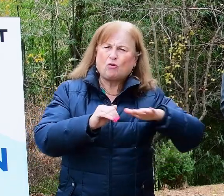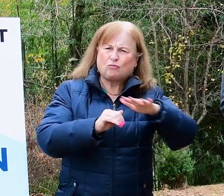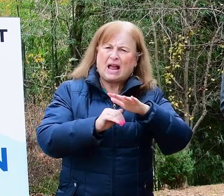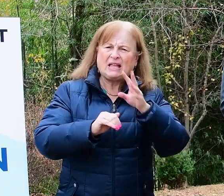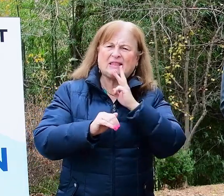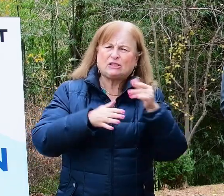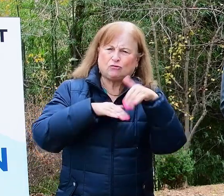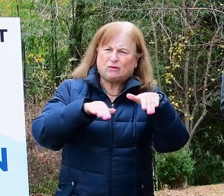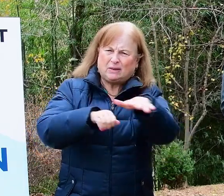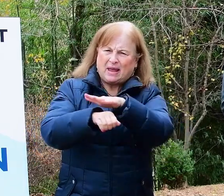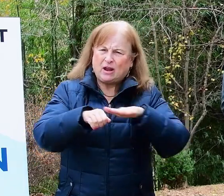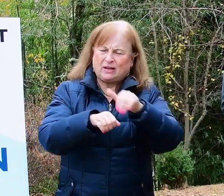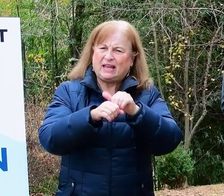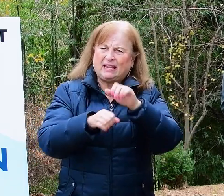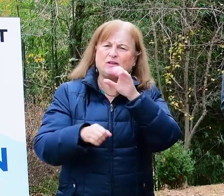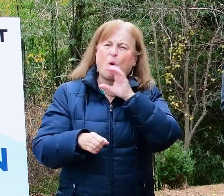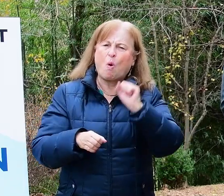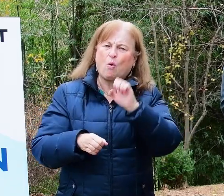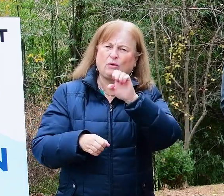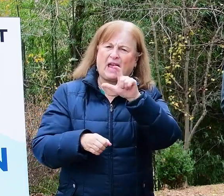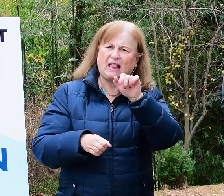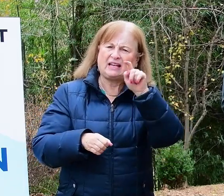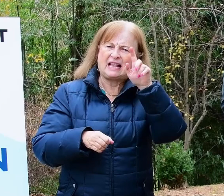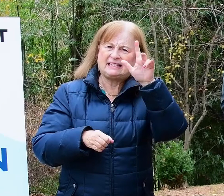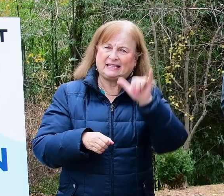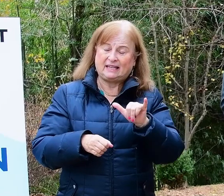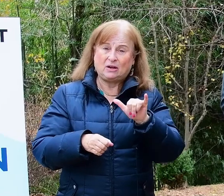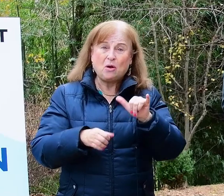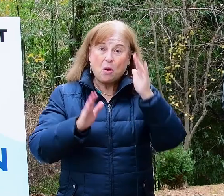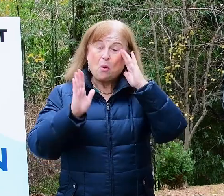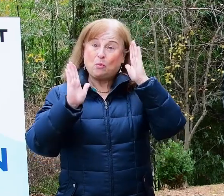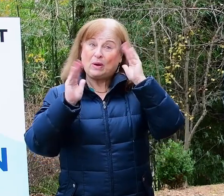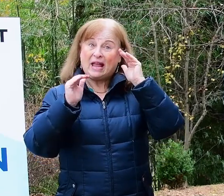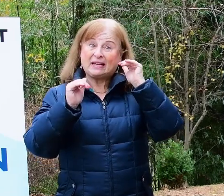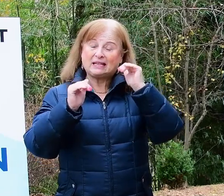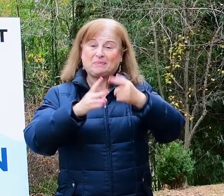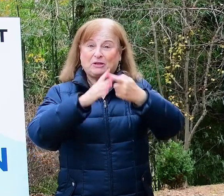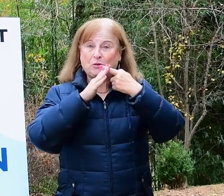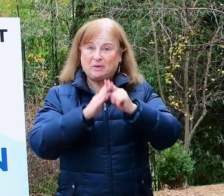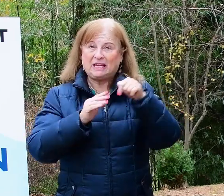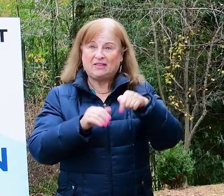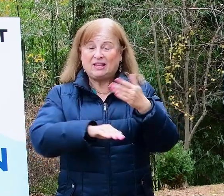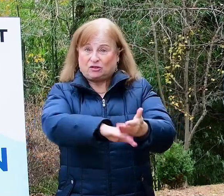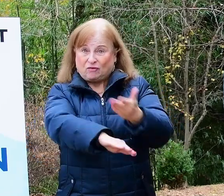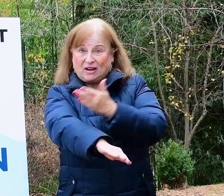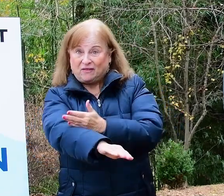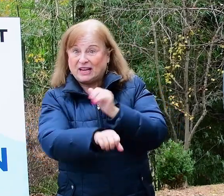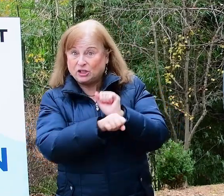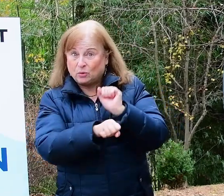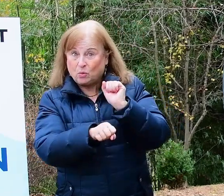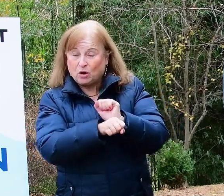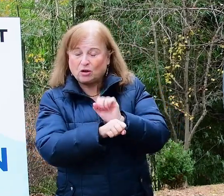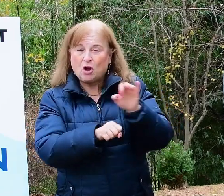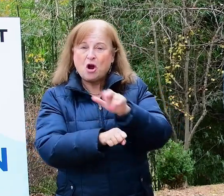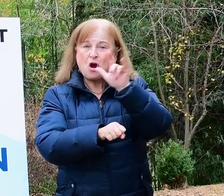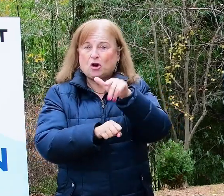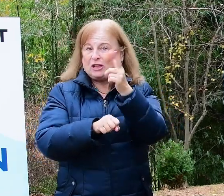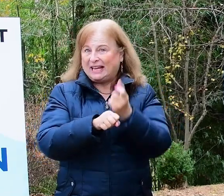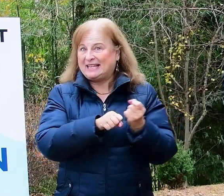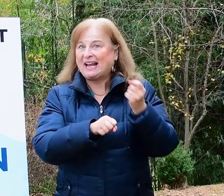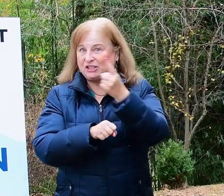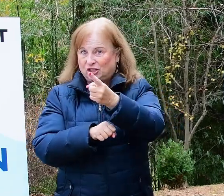channel in Ellicott City. We expect to begin this renovation work early next